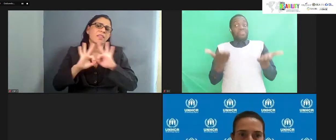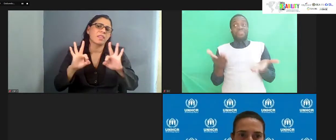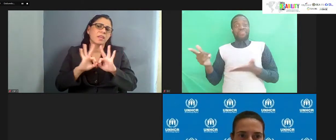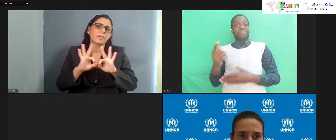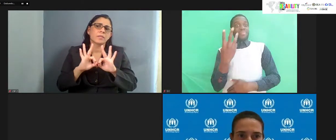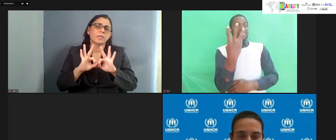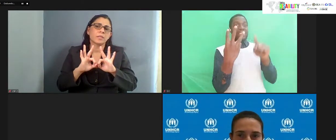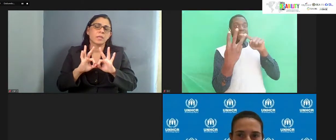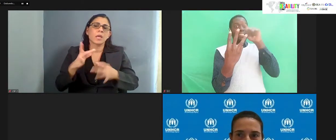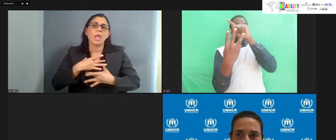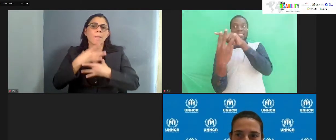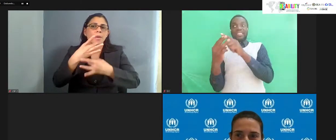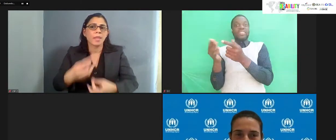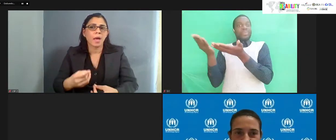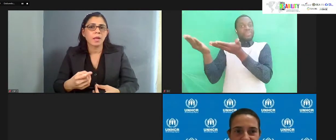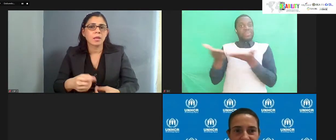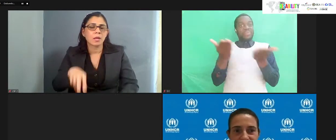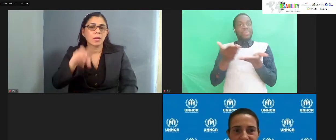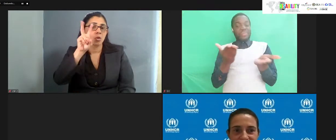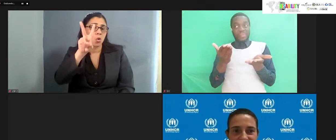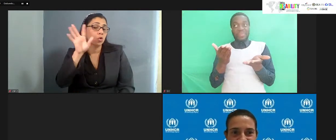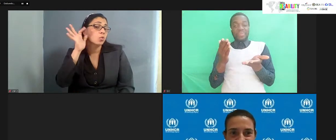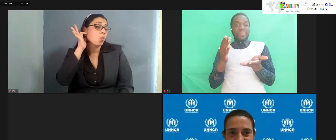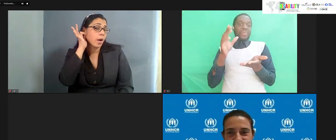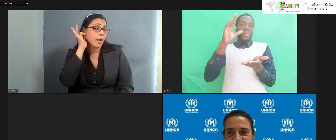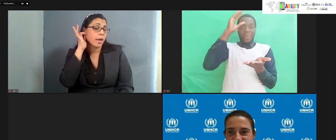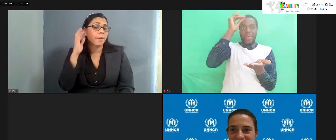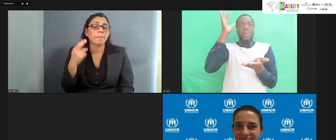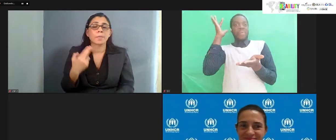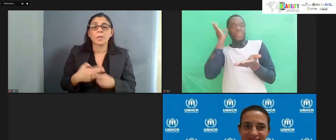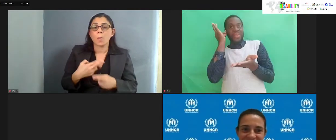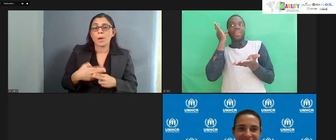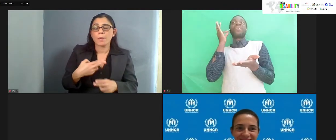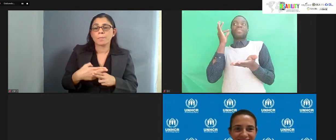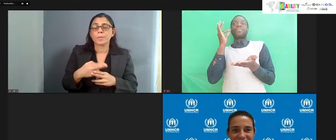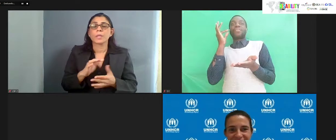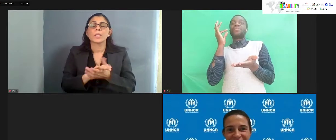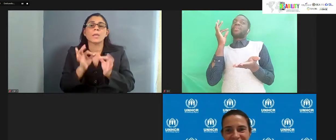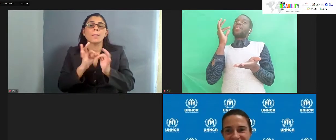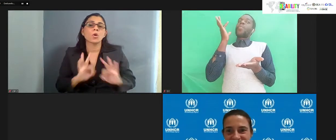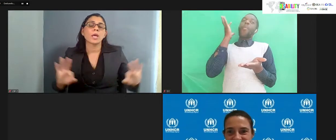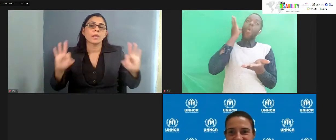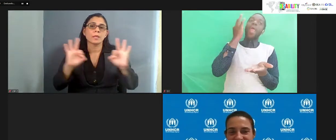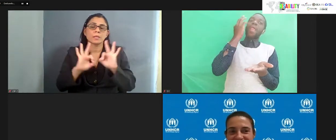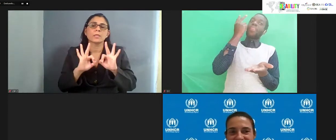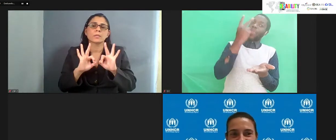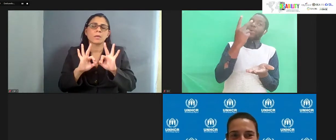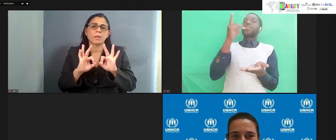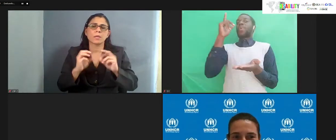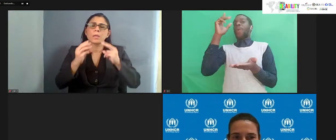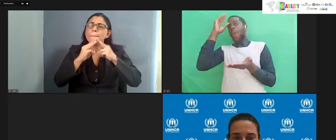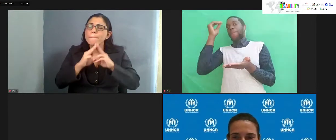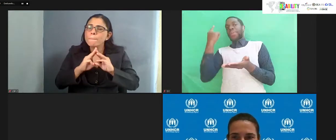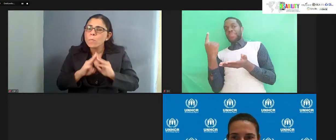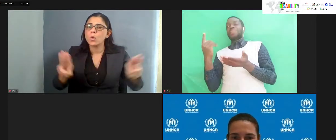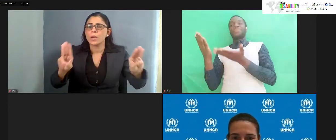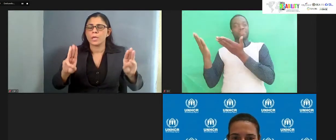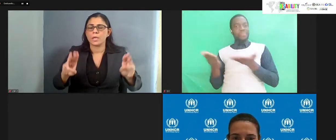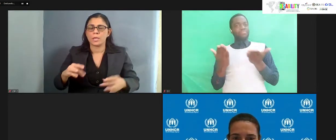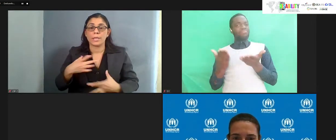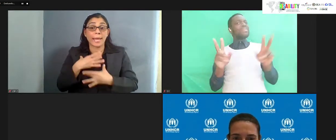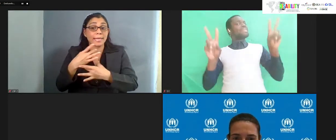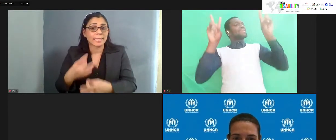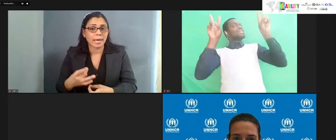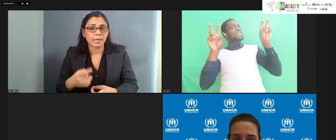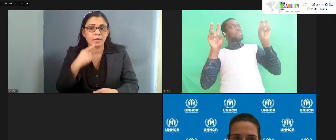very important profile sir we have two ladies and a man with a very important profile which is very interesting